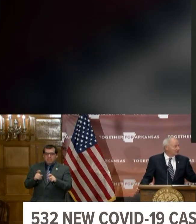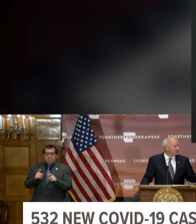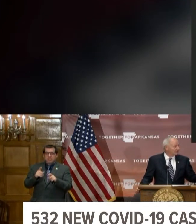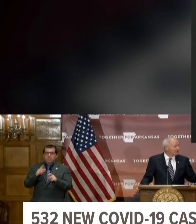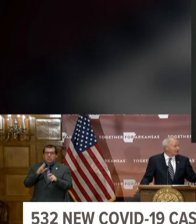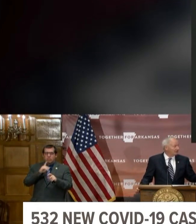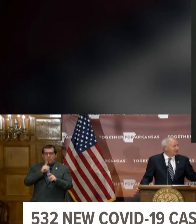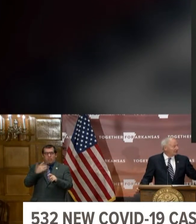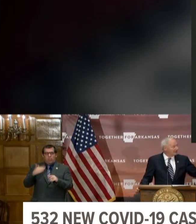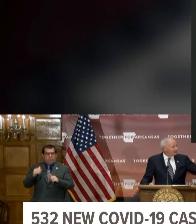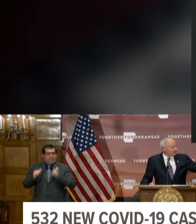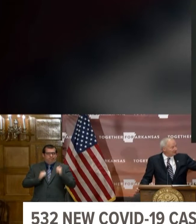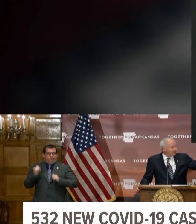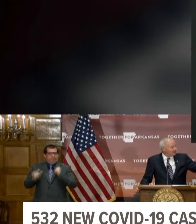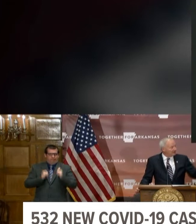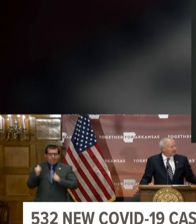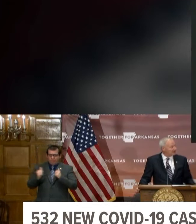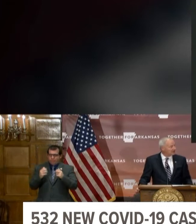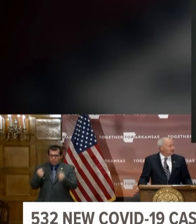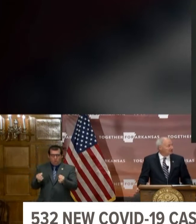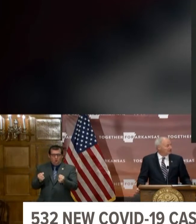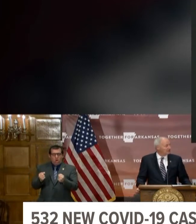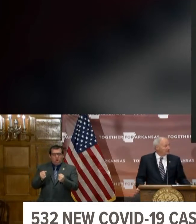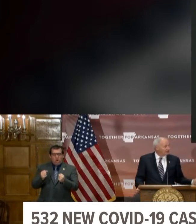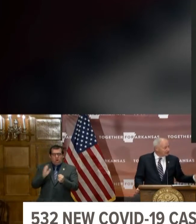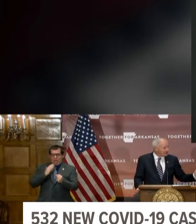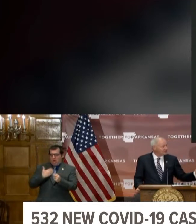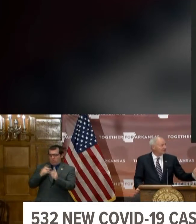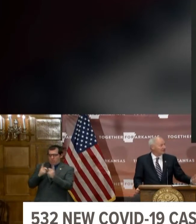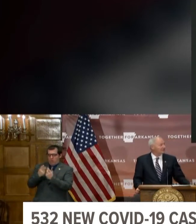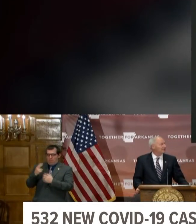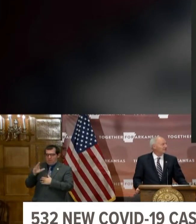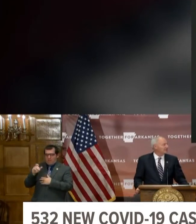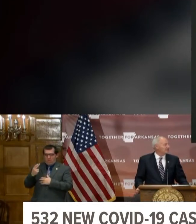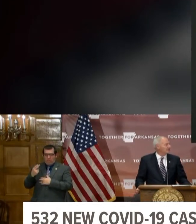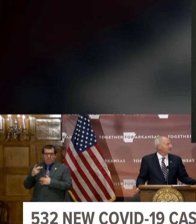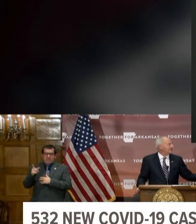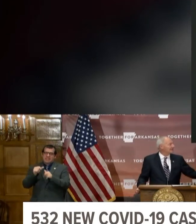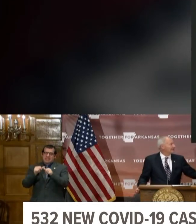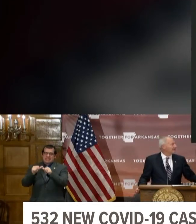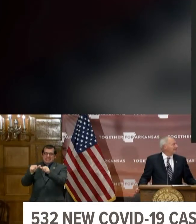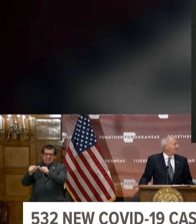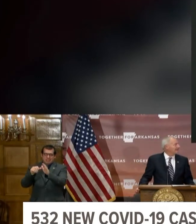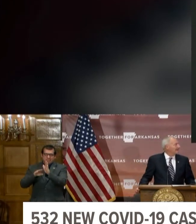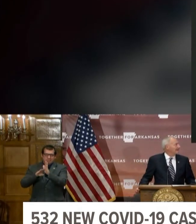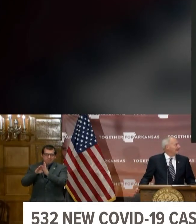robust and strong. Our Department of Health continues to do a consistent level of testing.